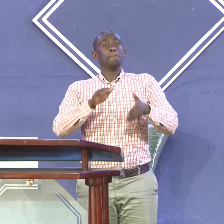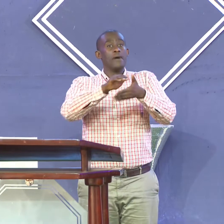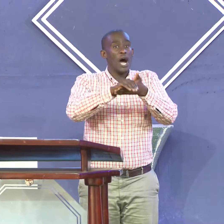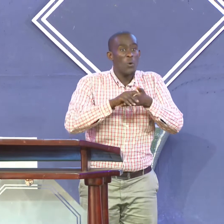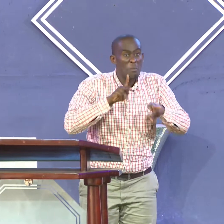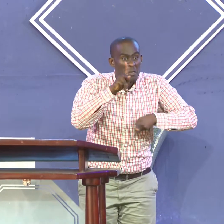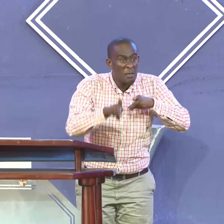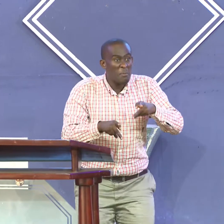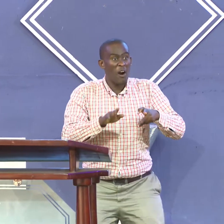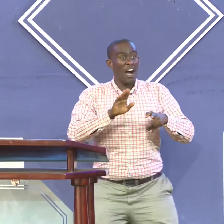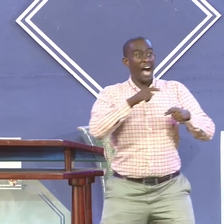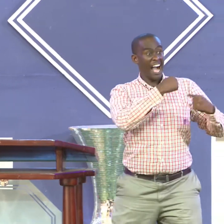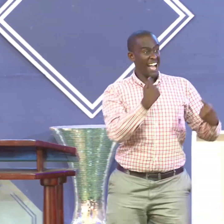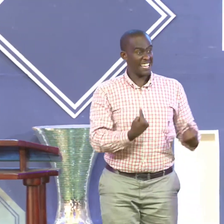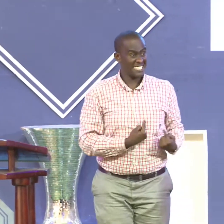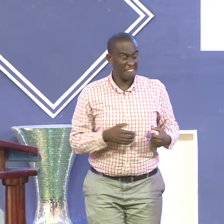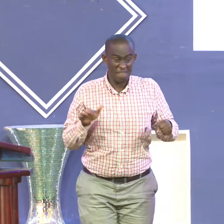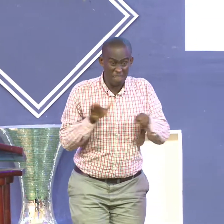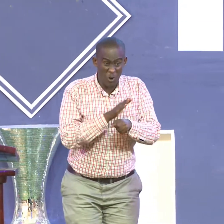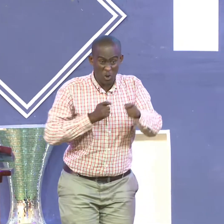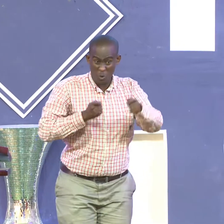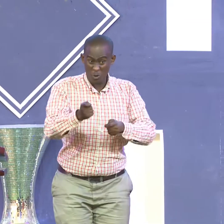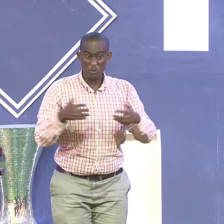The marrieds are full of fear.